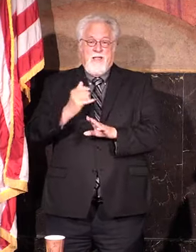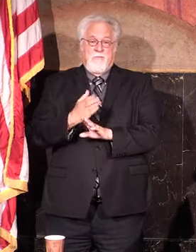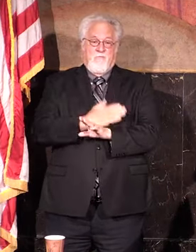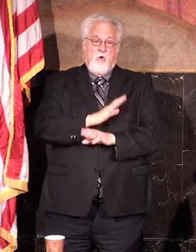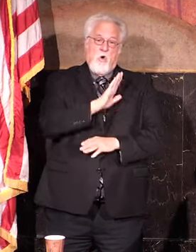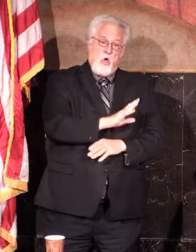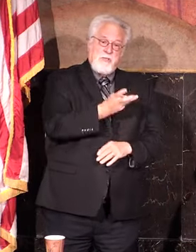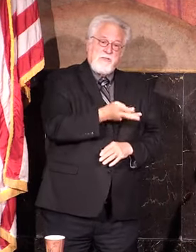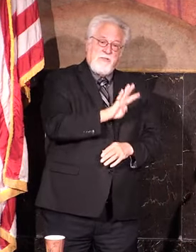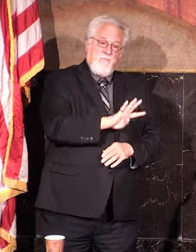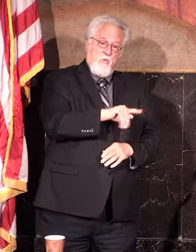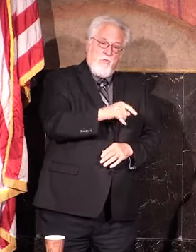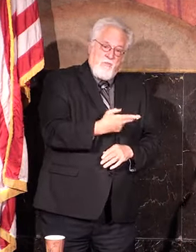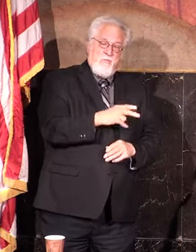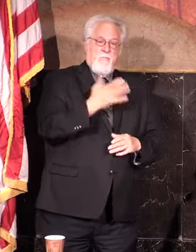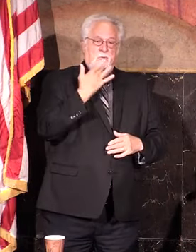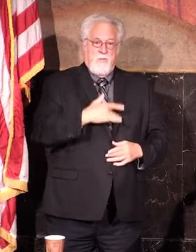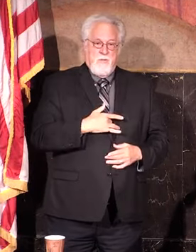64th birthday.